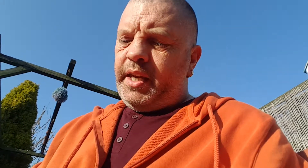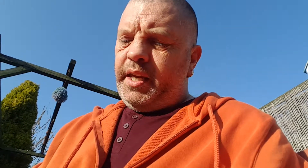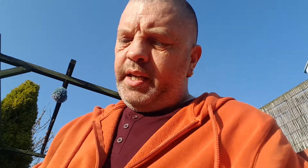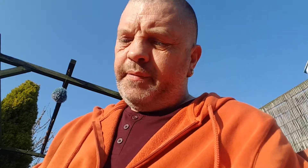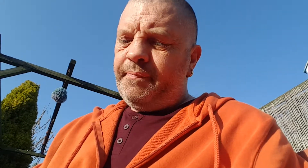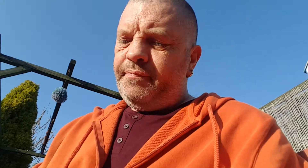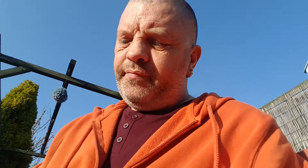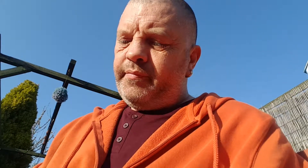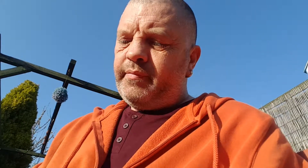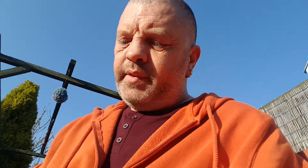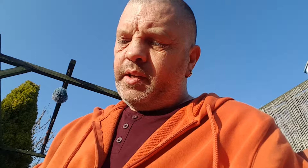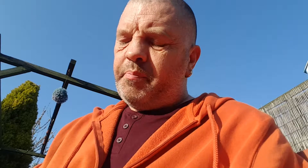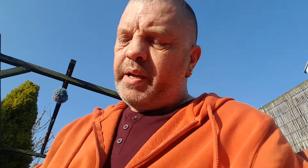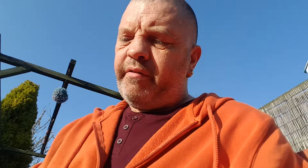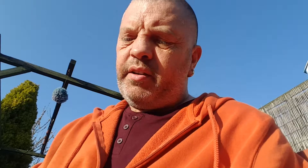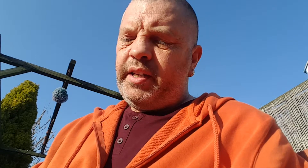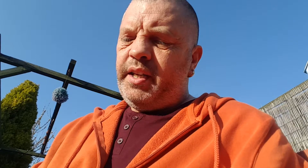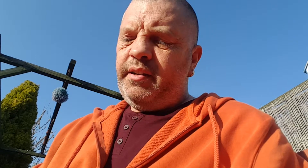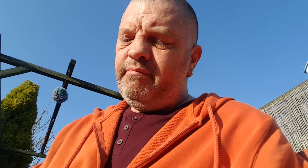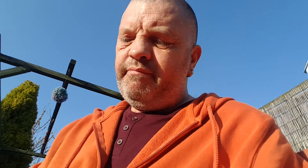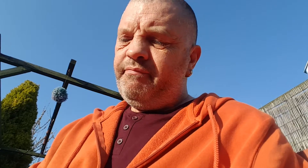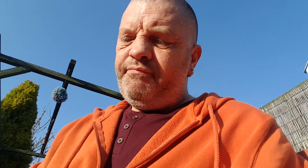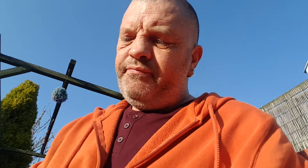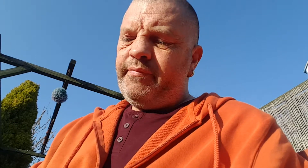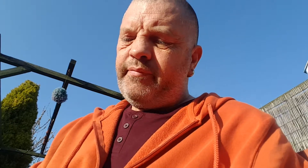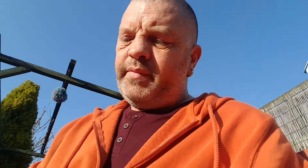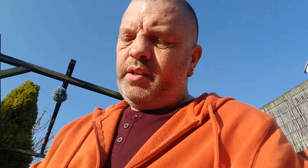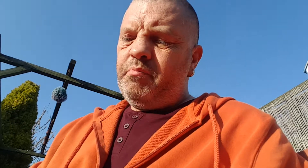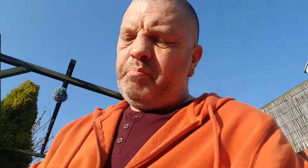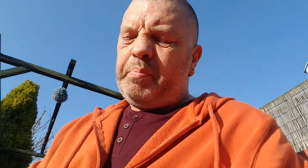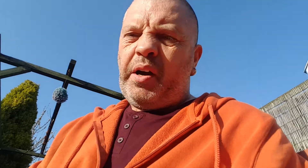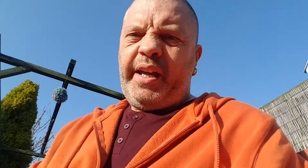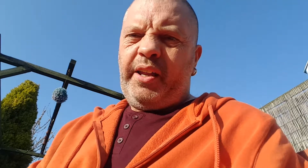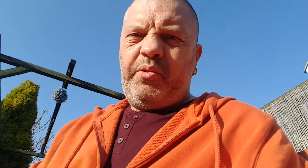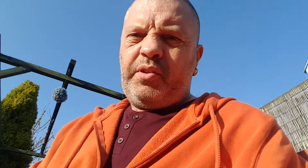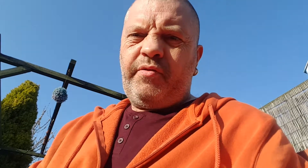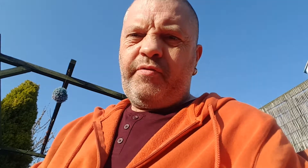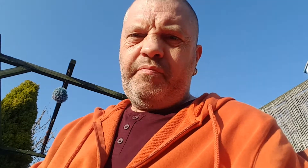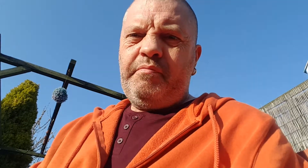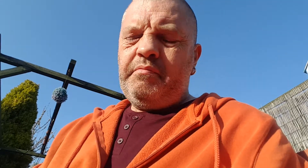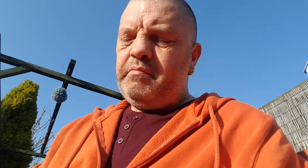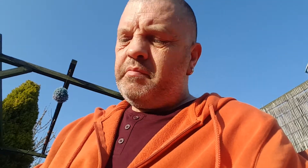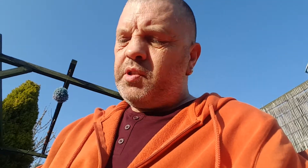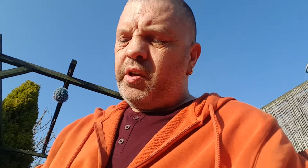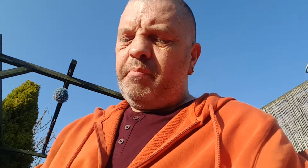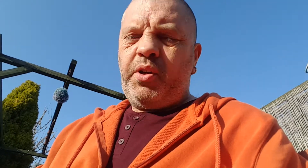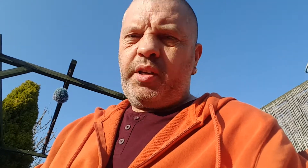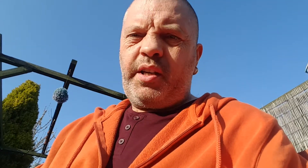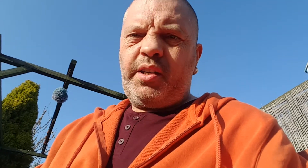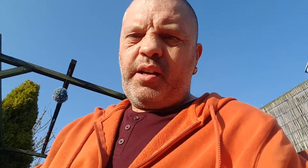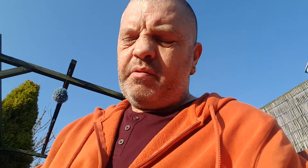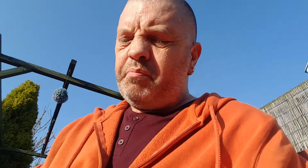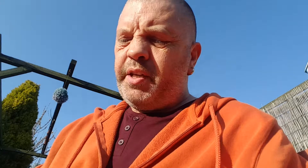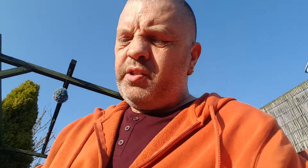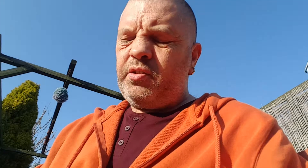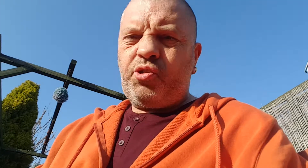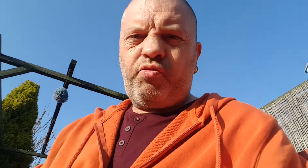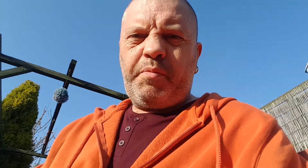They apparently buy loads of Steinberger guitars and basses and strip them